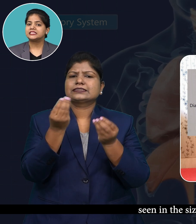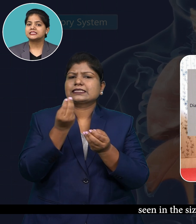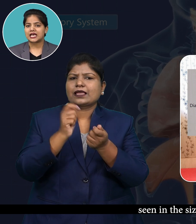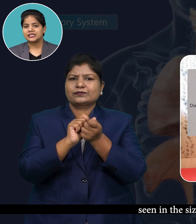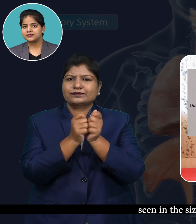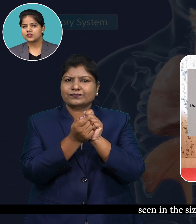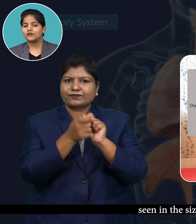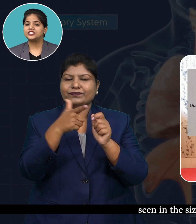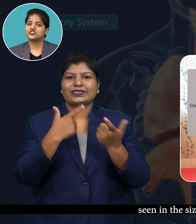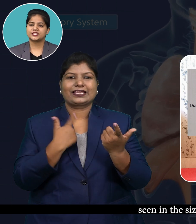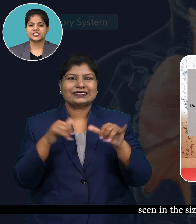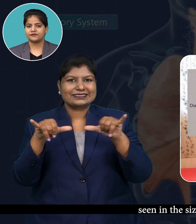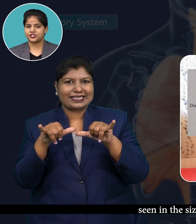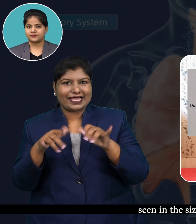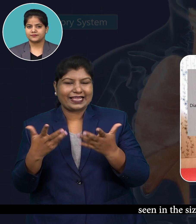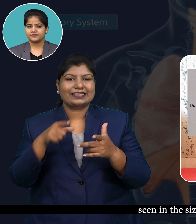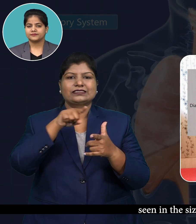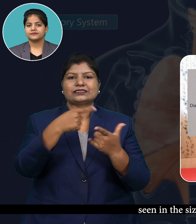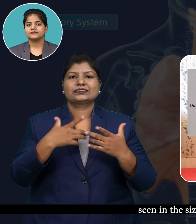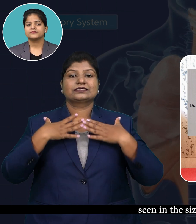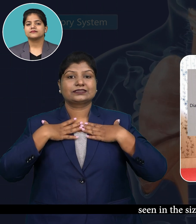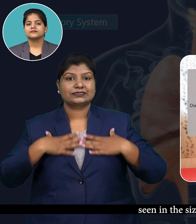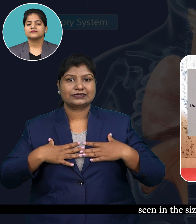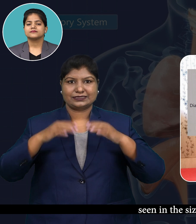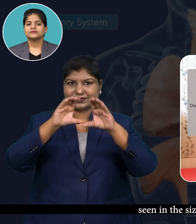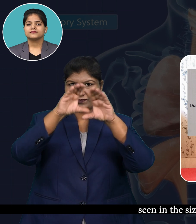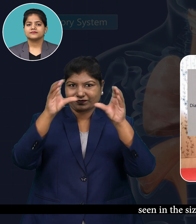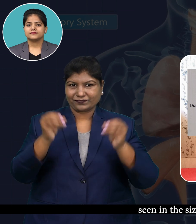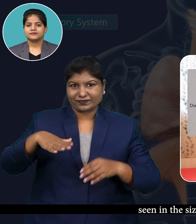seen in the size of the chest cavity.